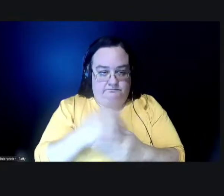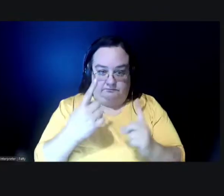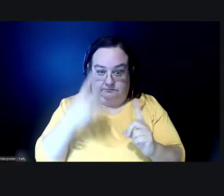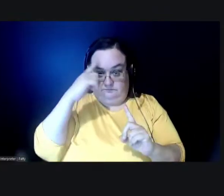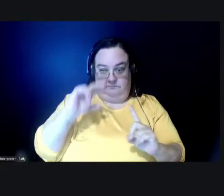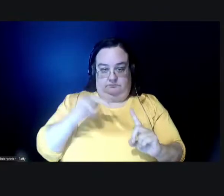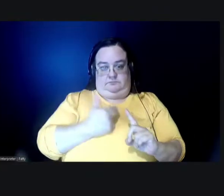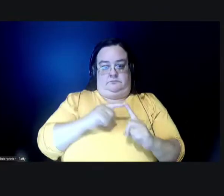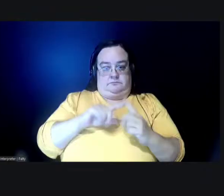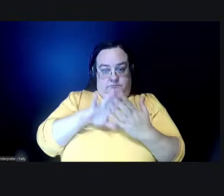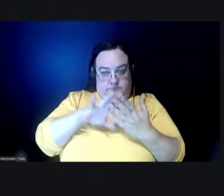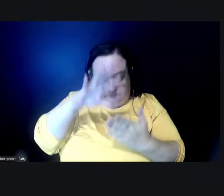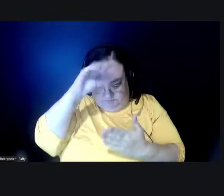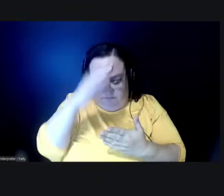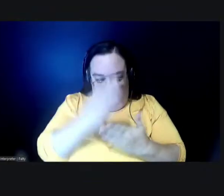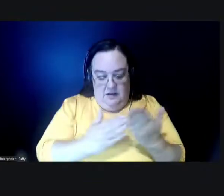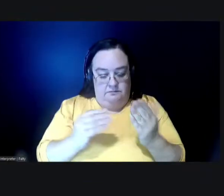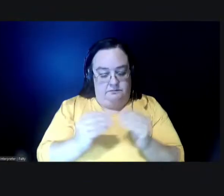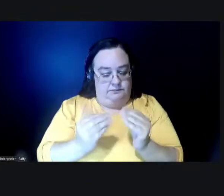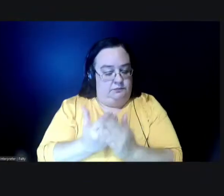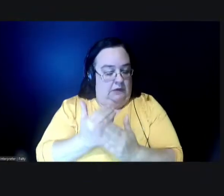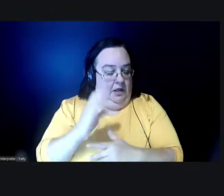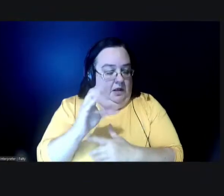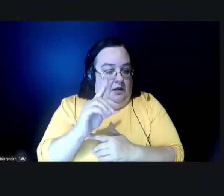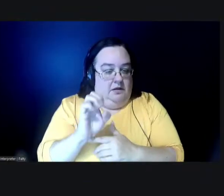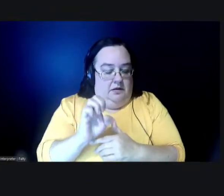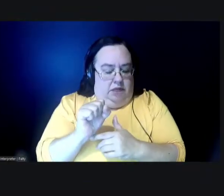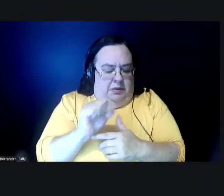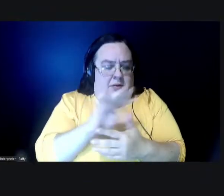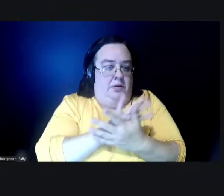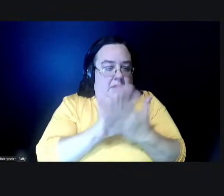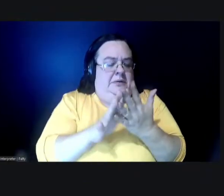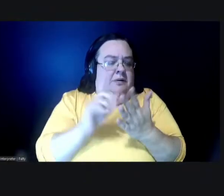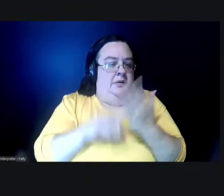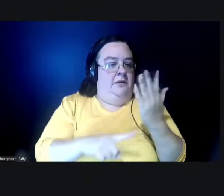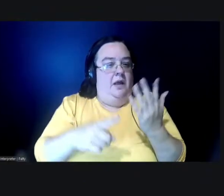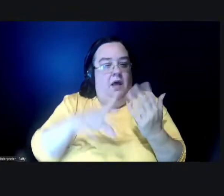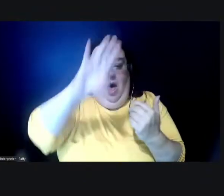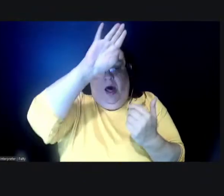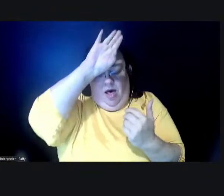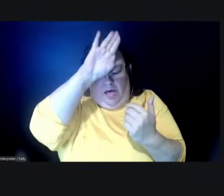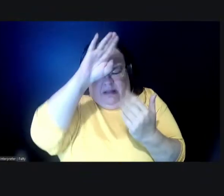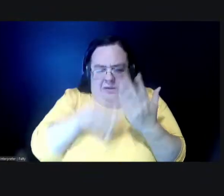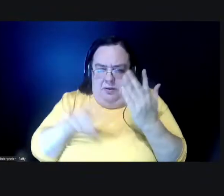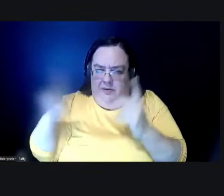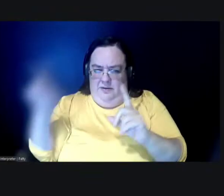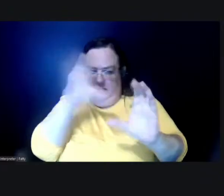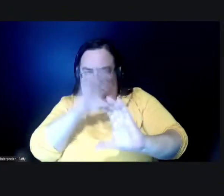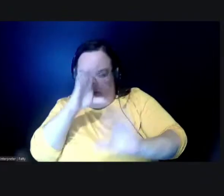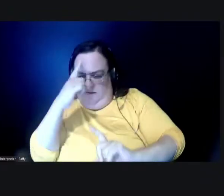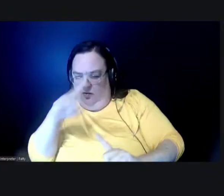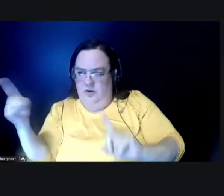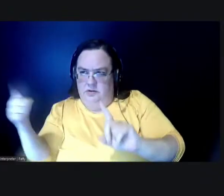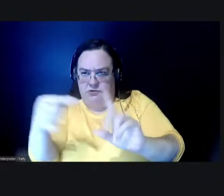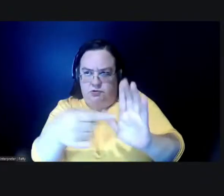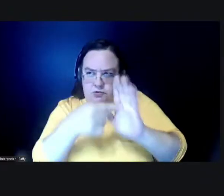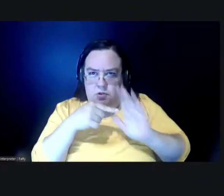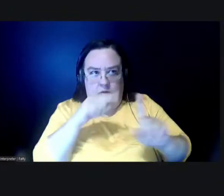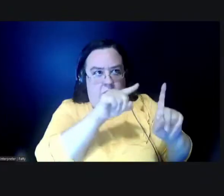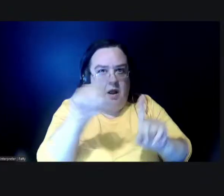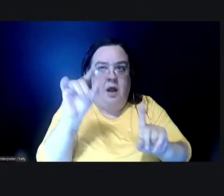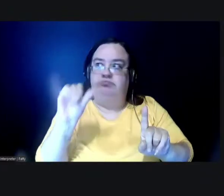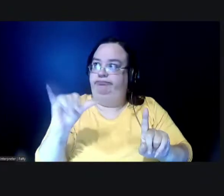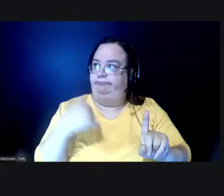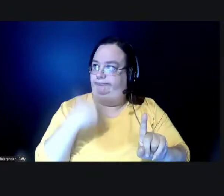learn some of the newer codes and things that the fire department looks for and points out that I was not aware